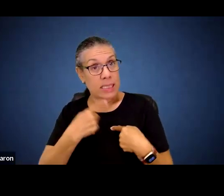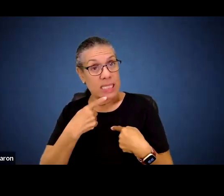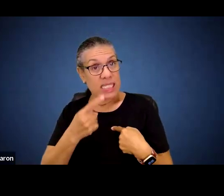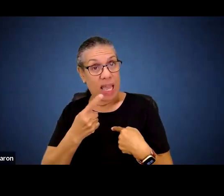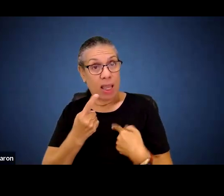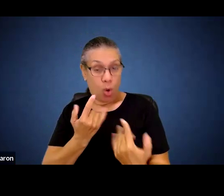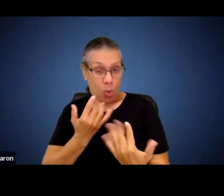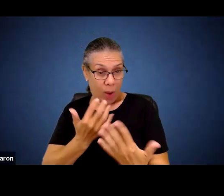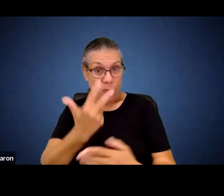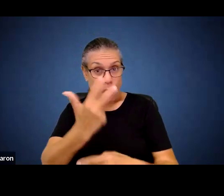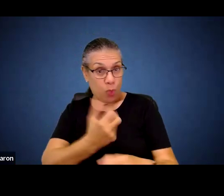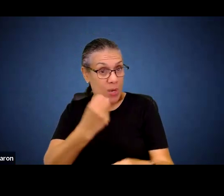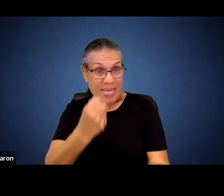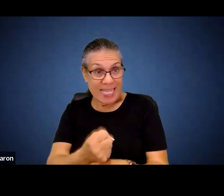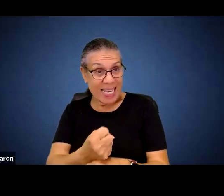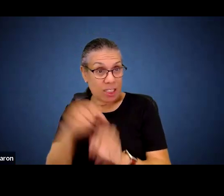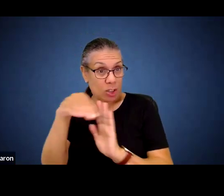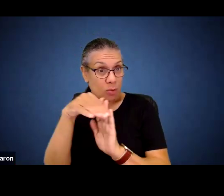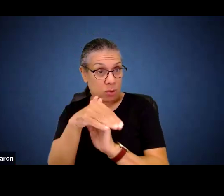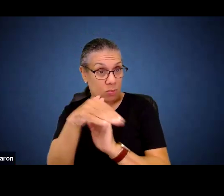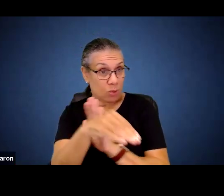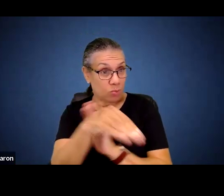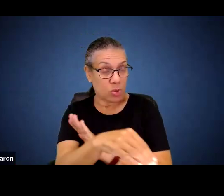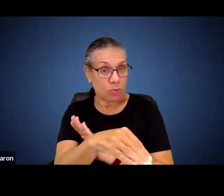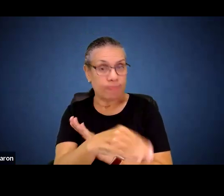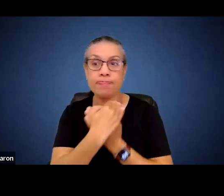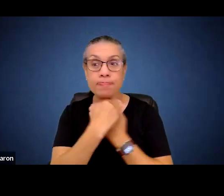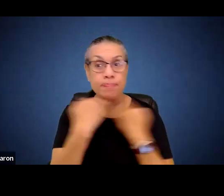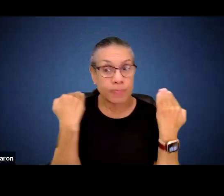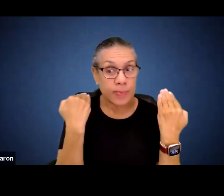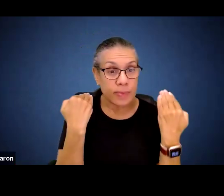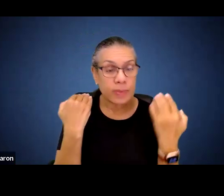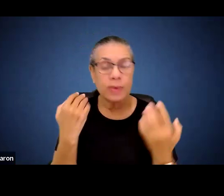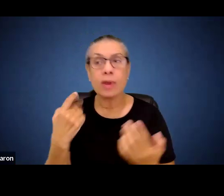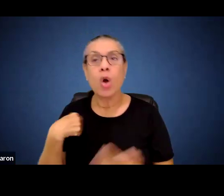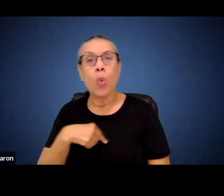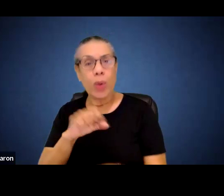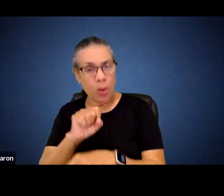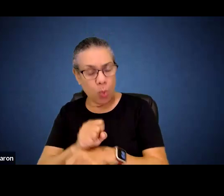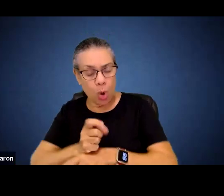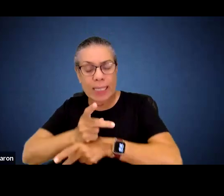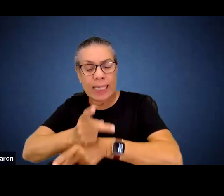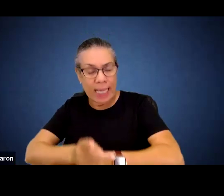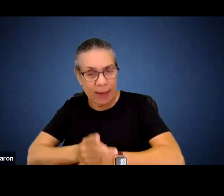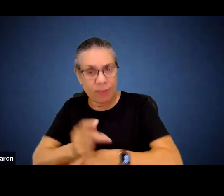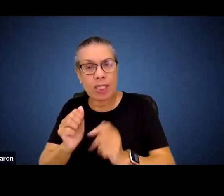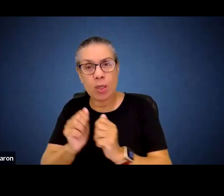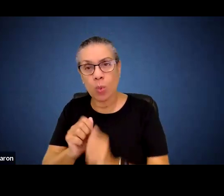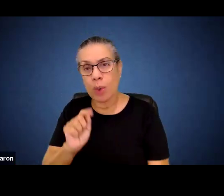3 years, this is over, we cannot allow this to continue? We work carefully and closely with